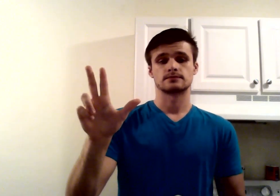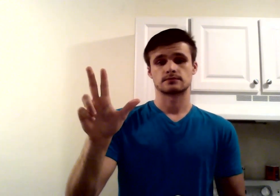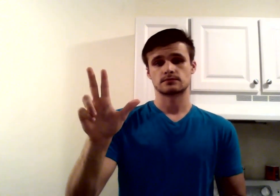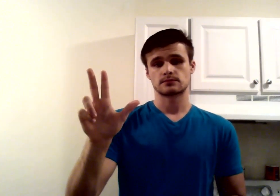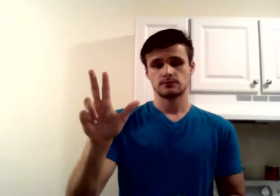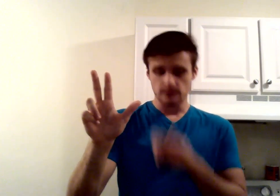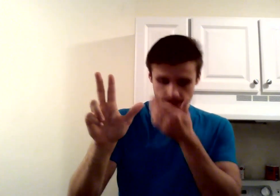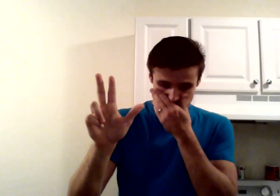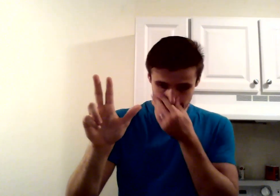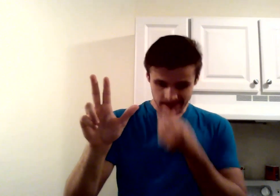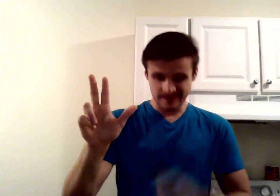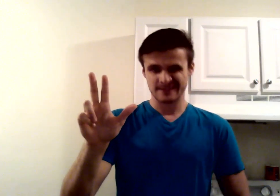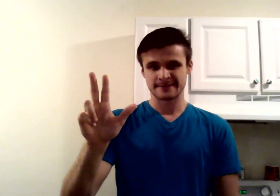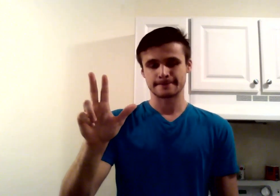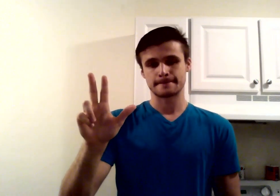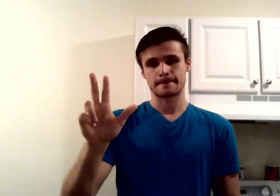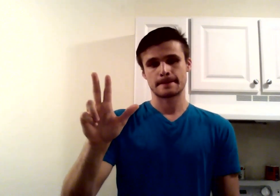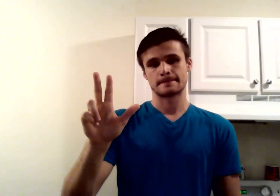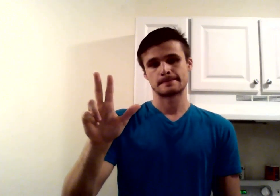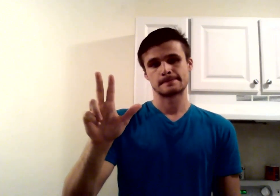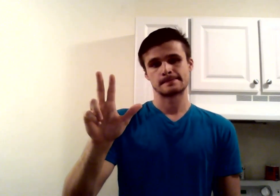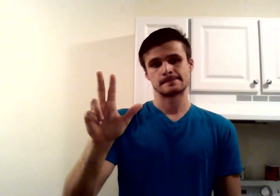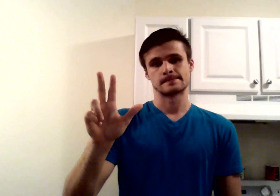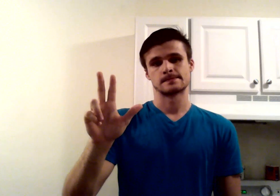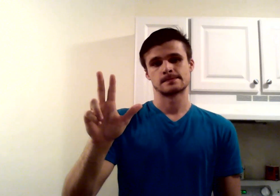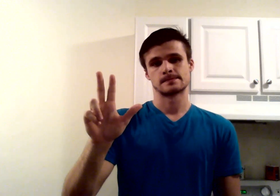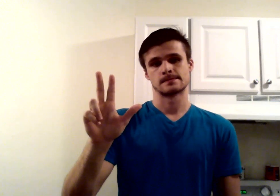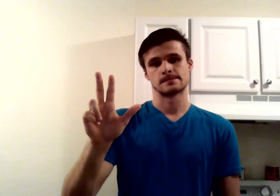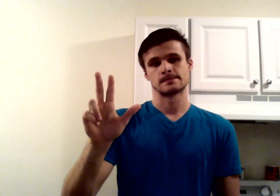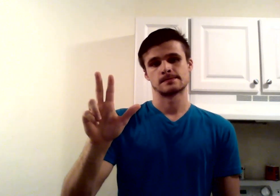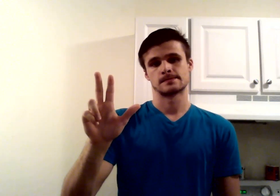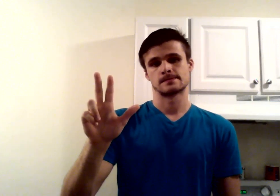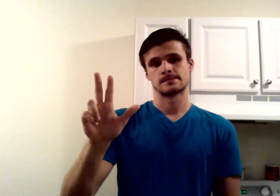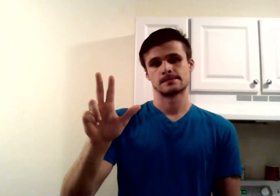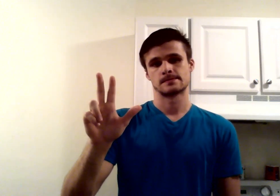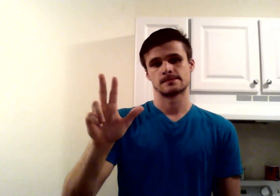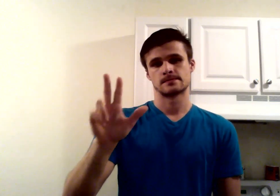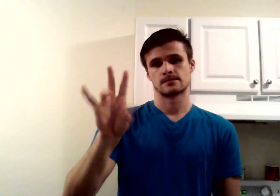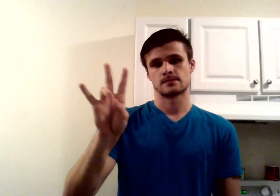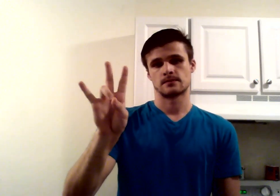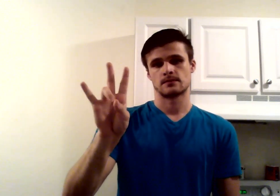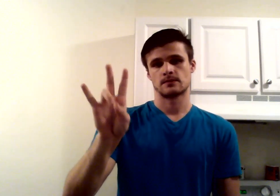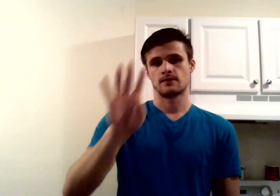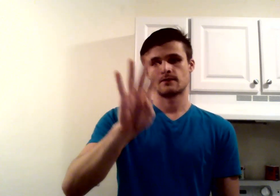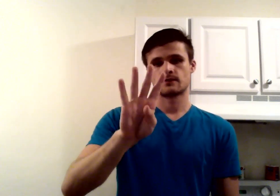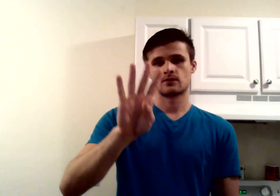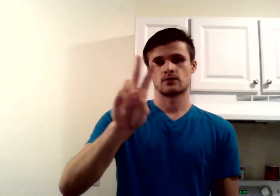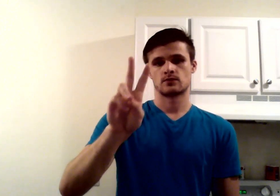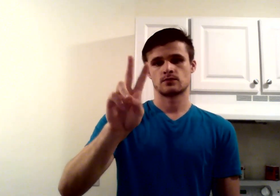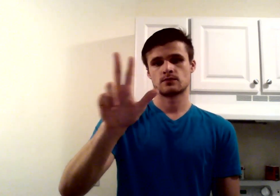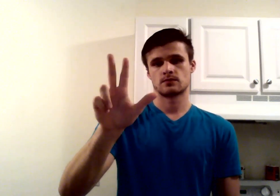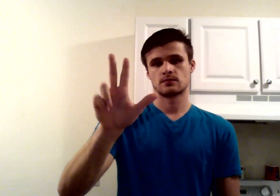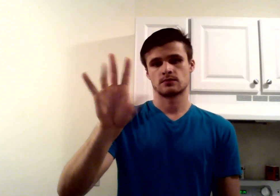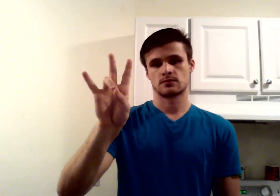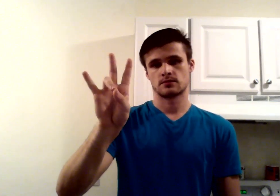2, 3, so it's, the numbers are written all around the balls, 4, 2, 3, 7, 4, 2, 3, 7,